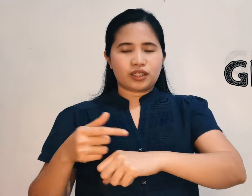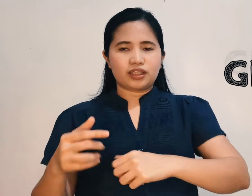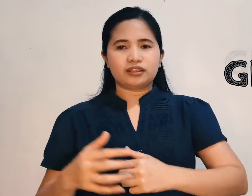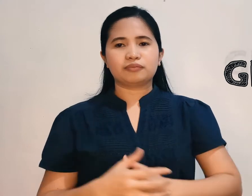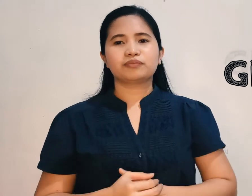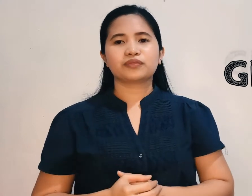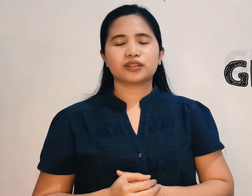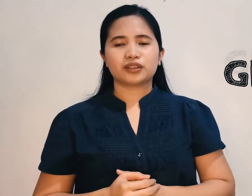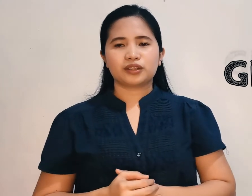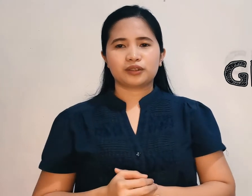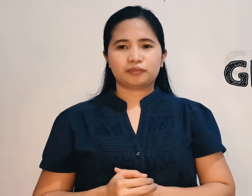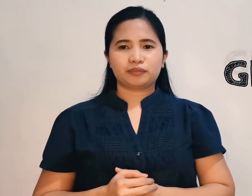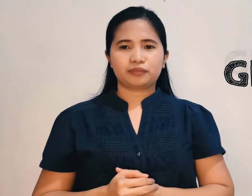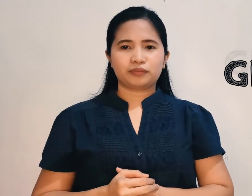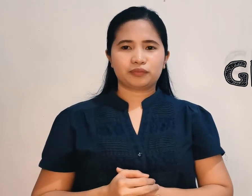Gray.